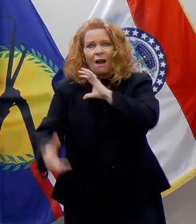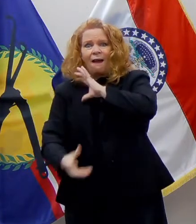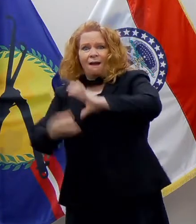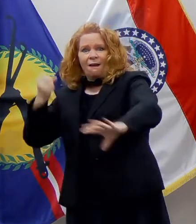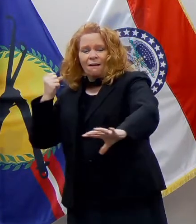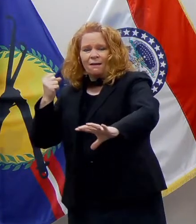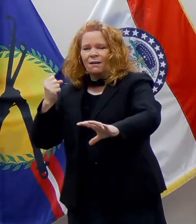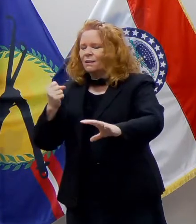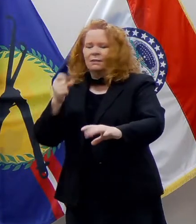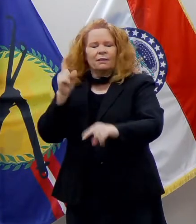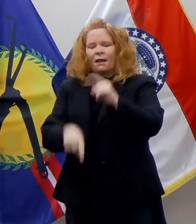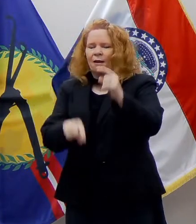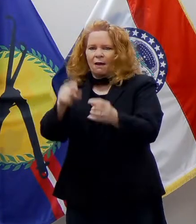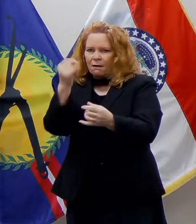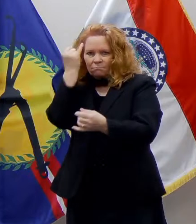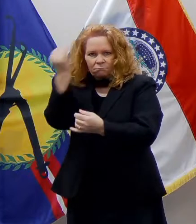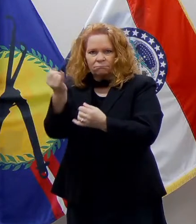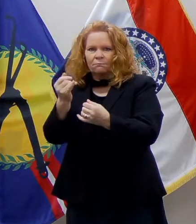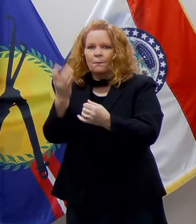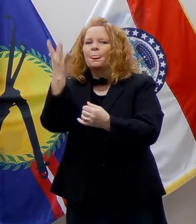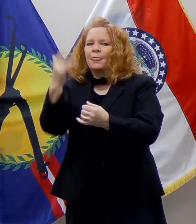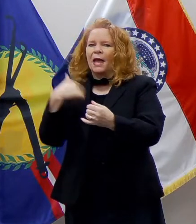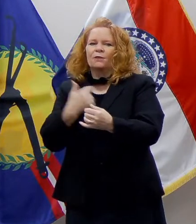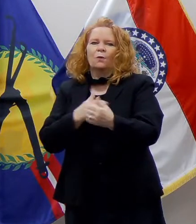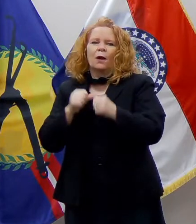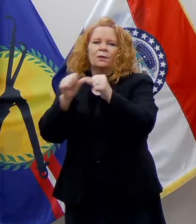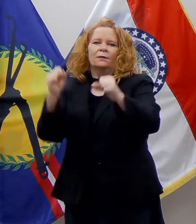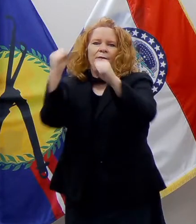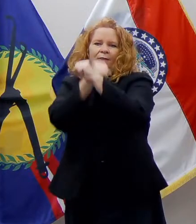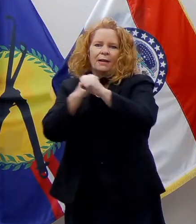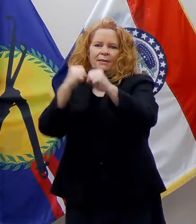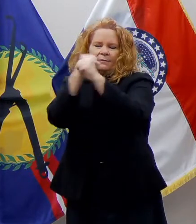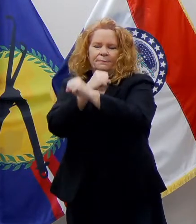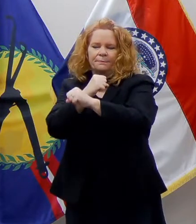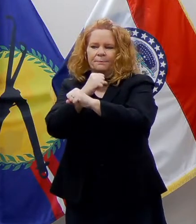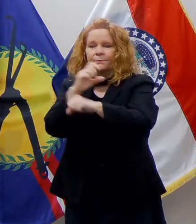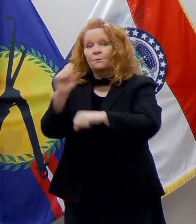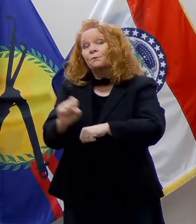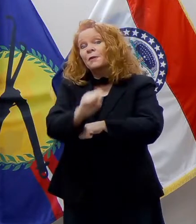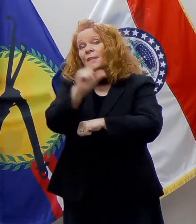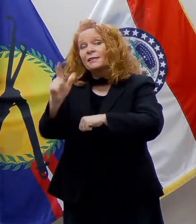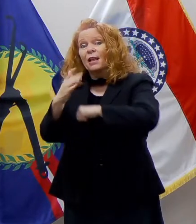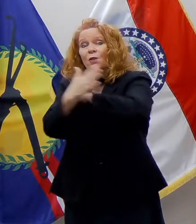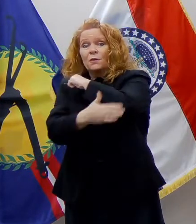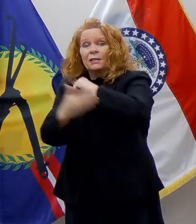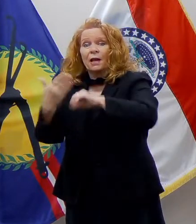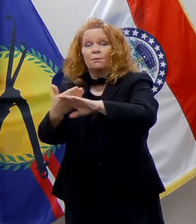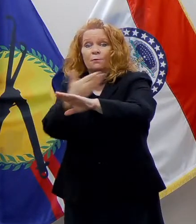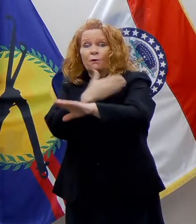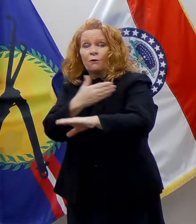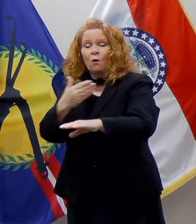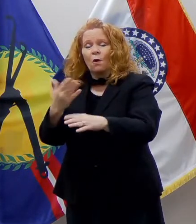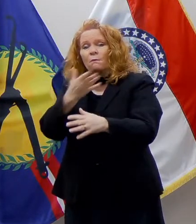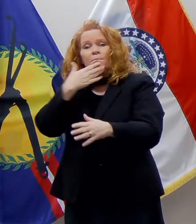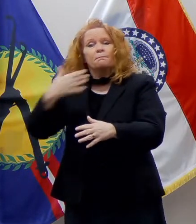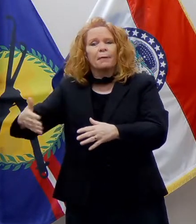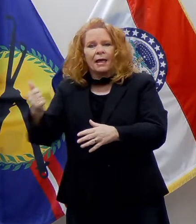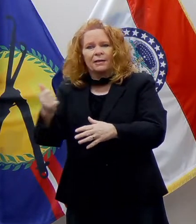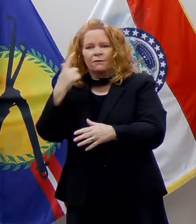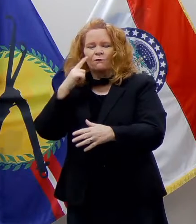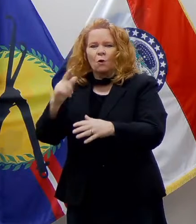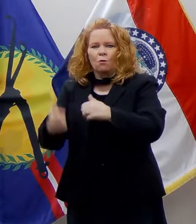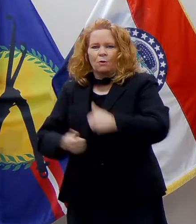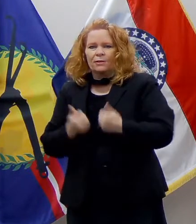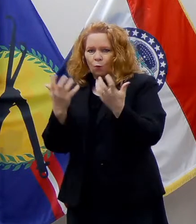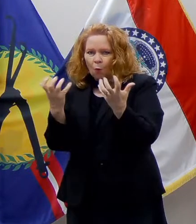beyond the pale, and that's why we continue the fight. St. Louis County wants what is best for our residents. As a doctor, it's the